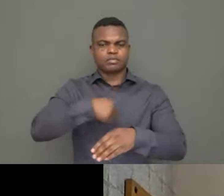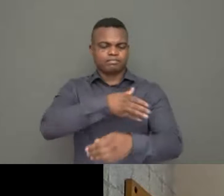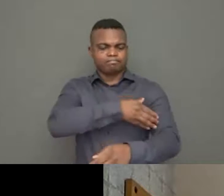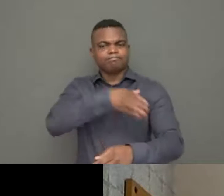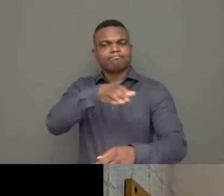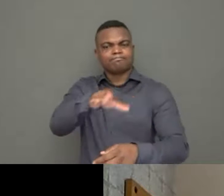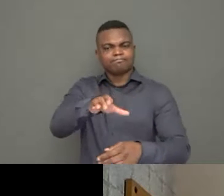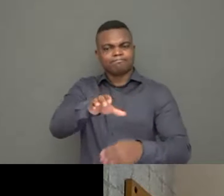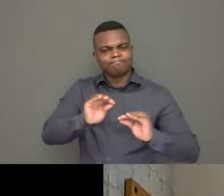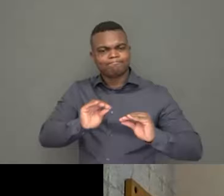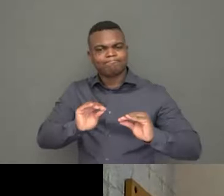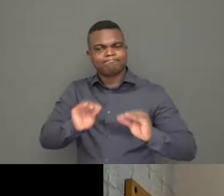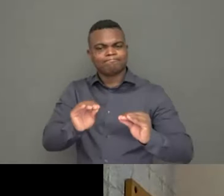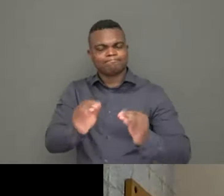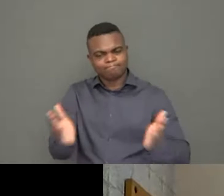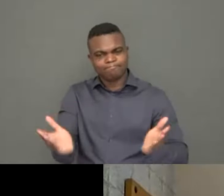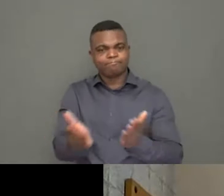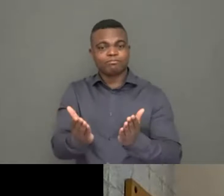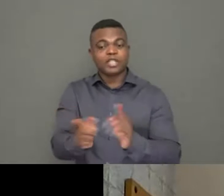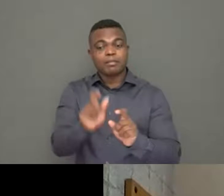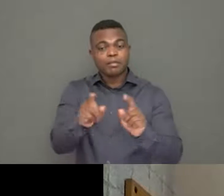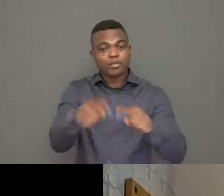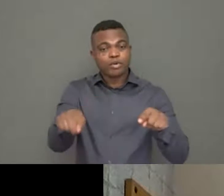to include things like